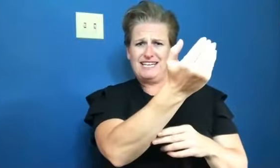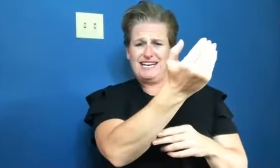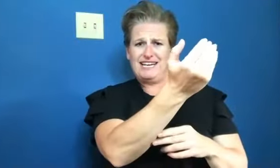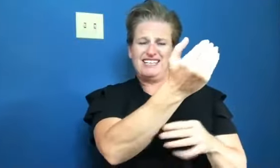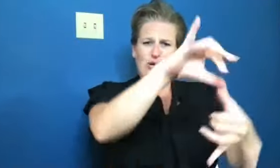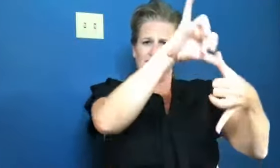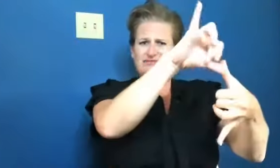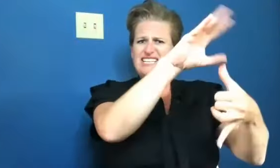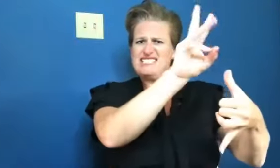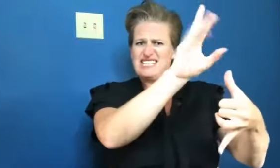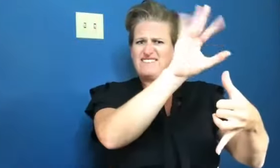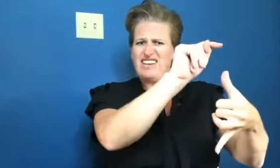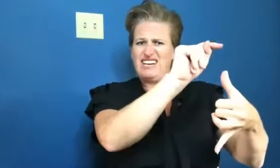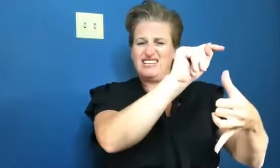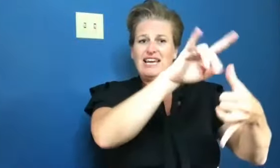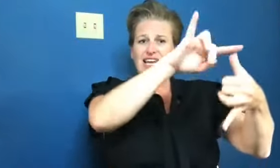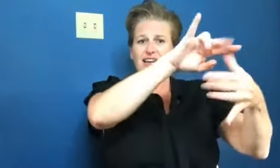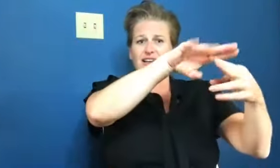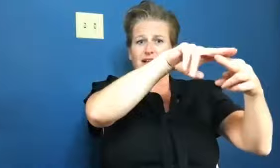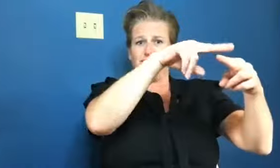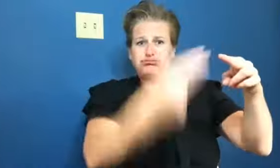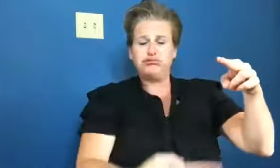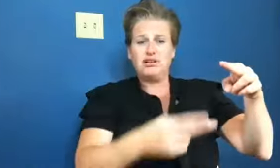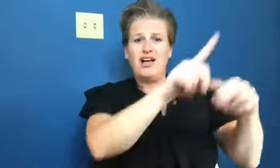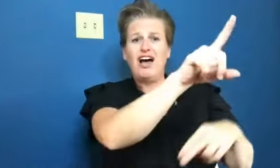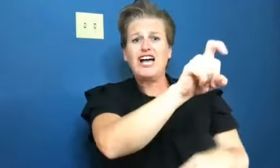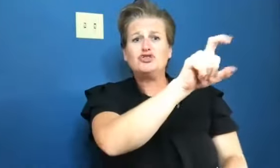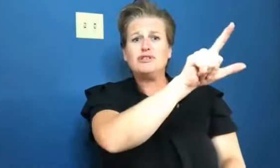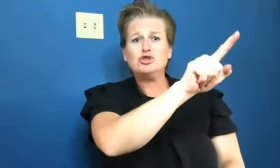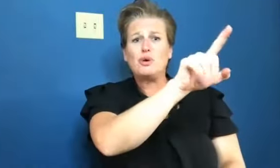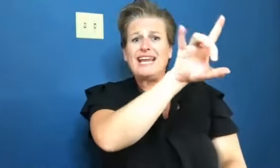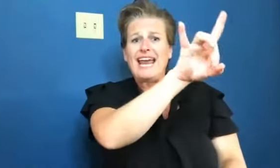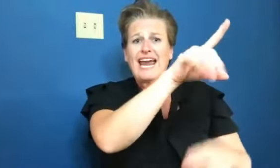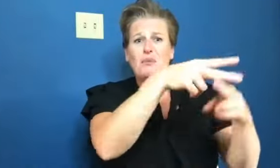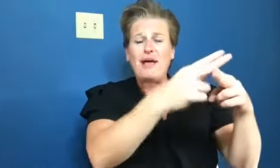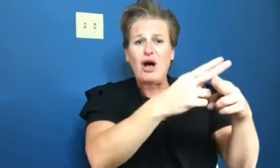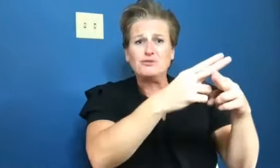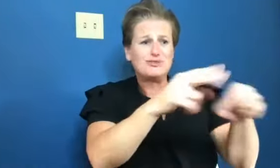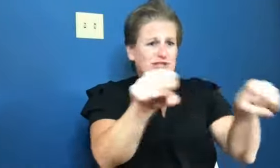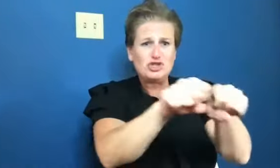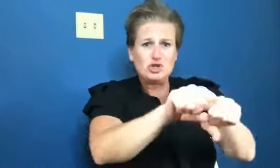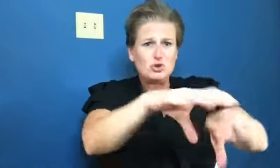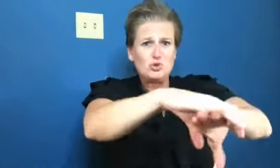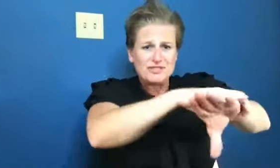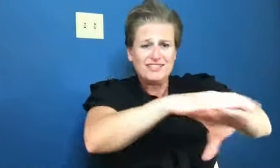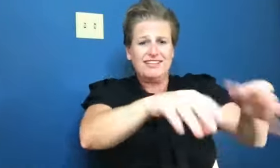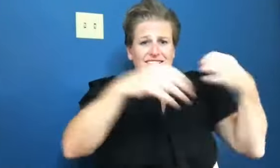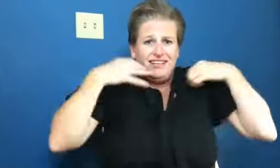to 128 pounds, fully dressed, shoes, wallet, everything on a scale. And he was slipping through my fingers. I had lost 30